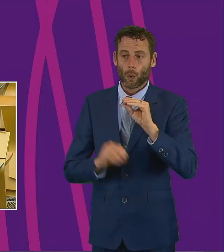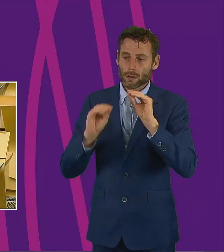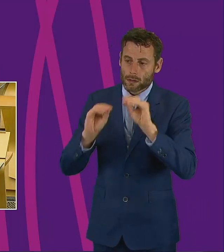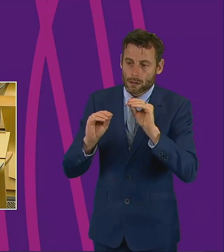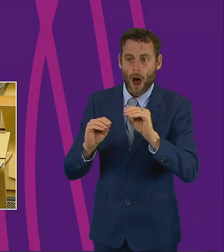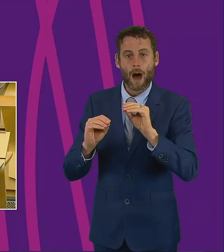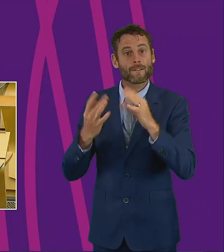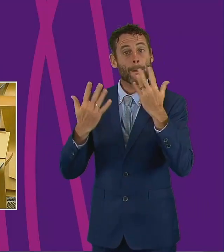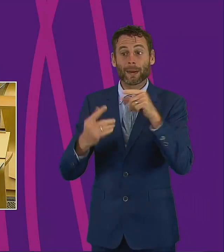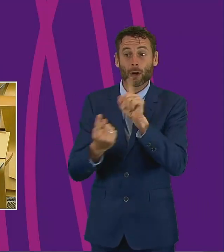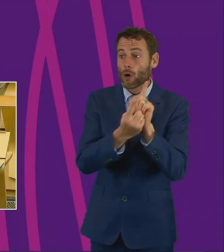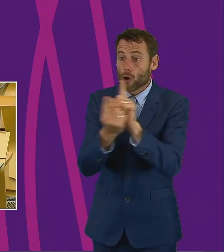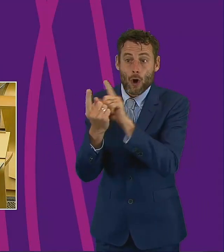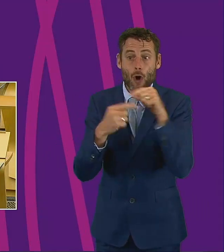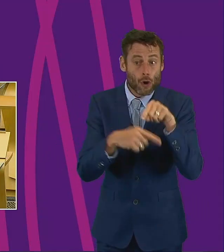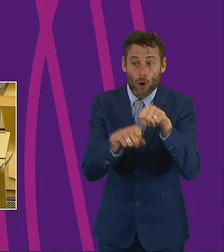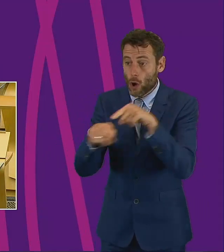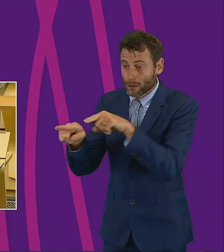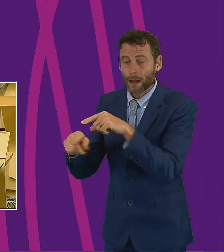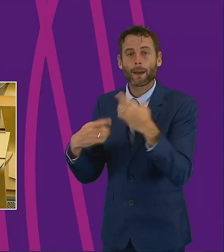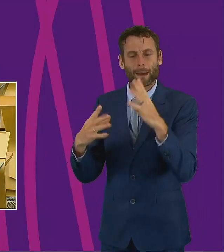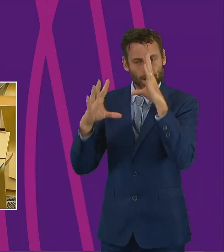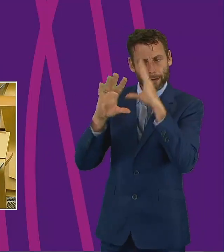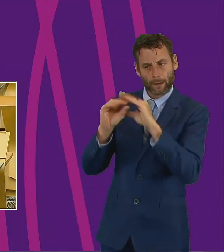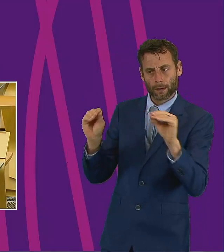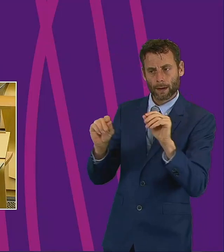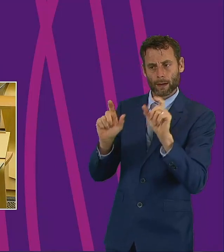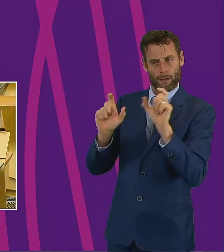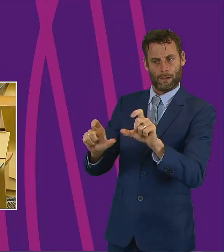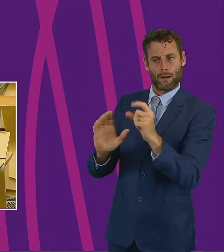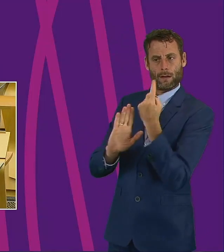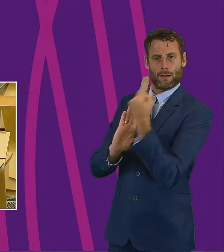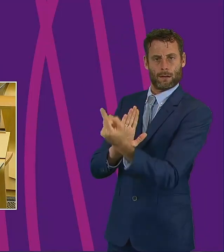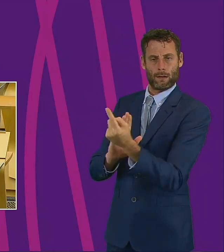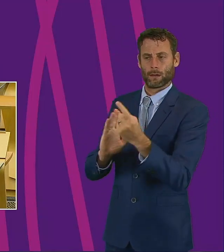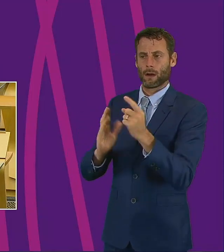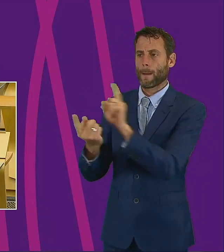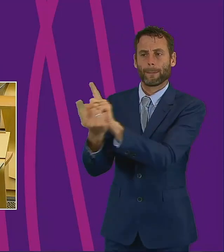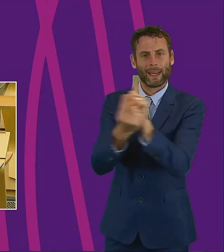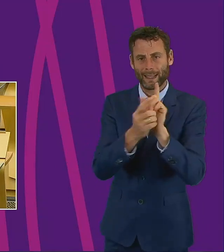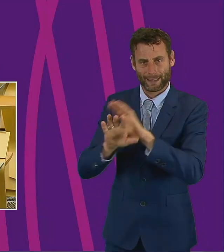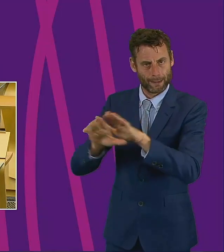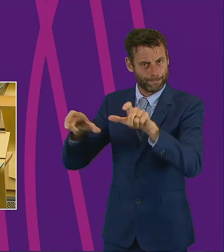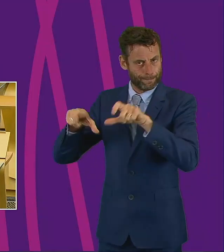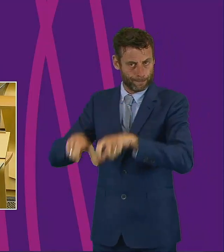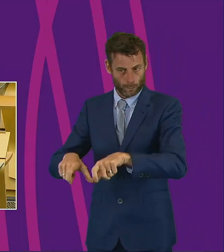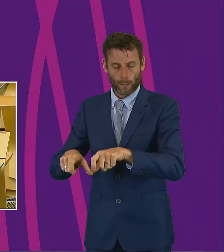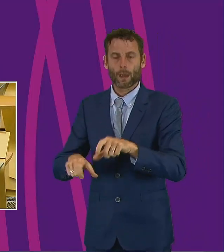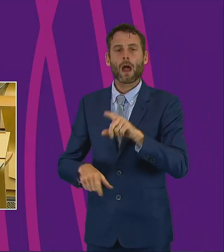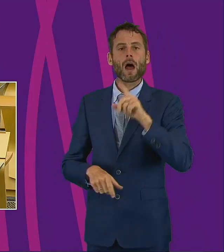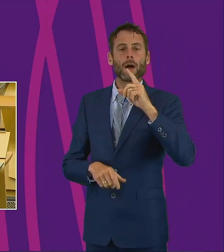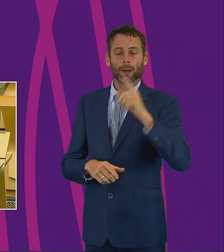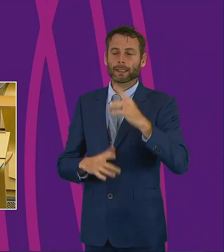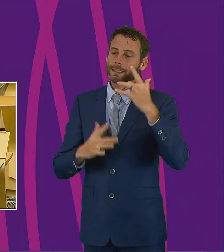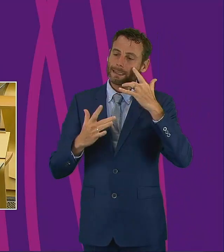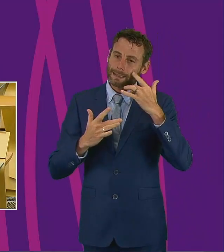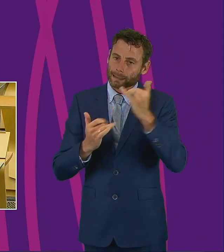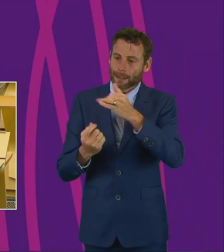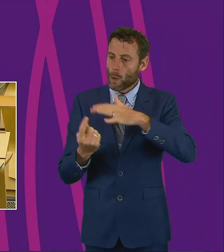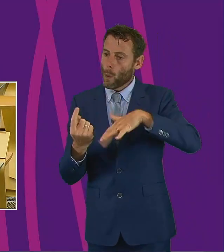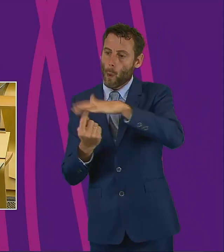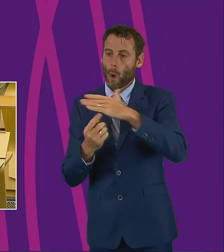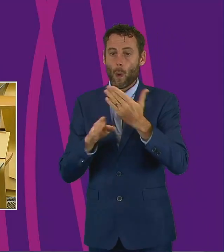pupils have been given advice on self-isolation, as have other relevant contacts. In addition, testing has been undertaken for all staff who work at the